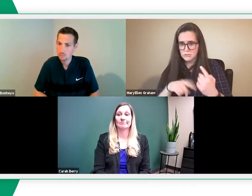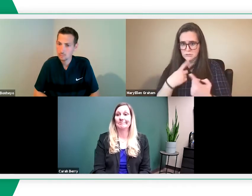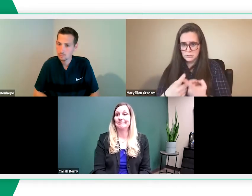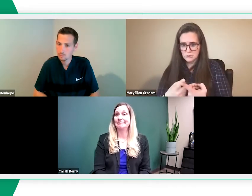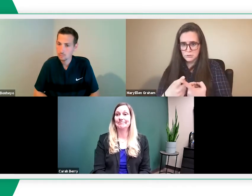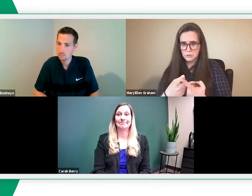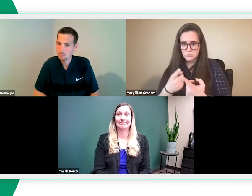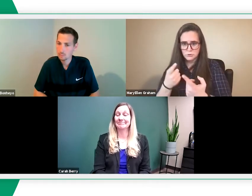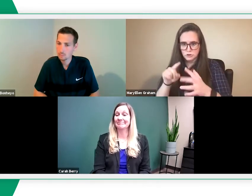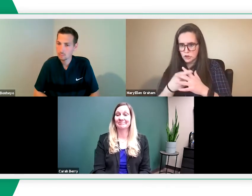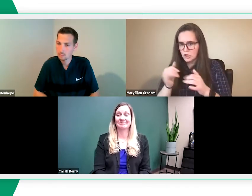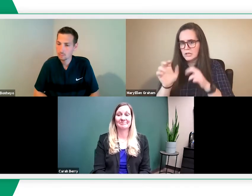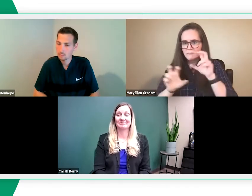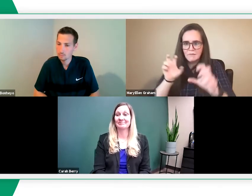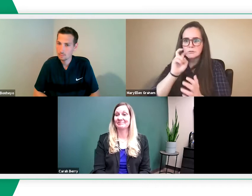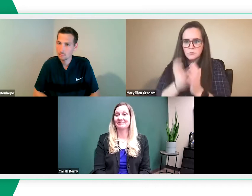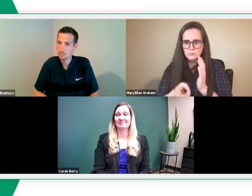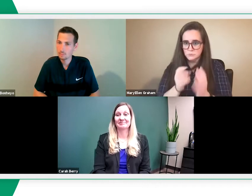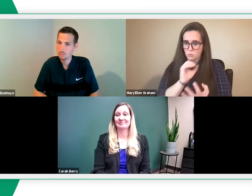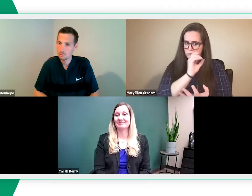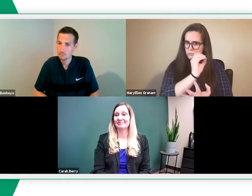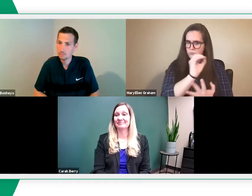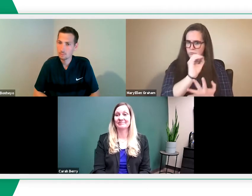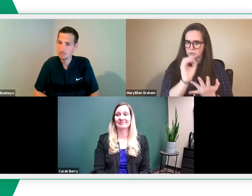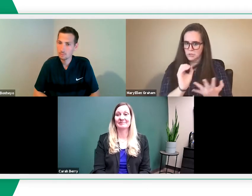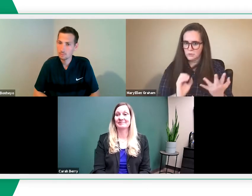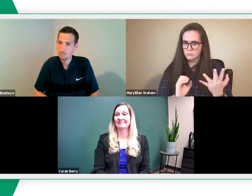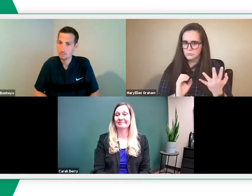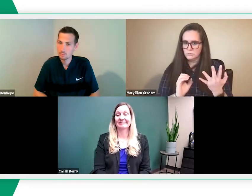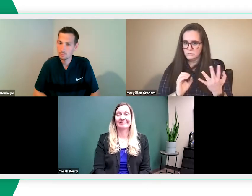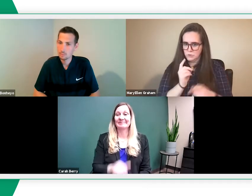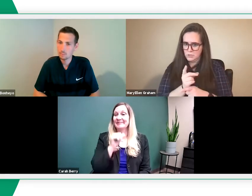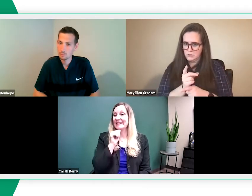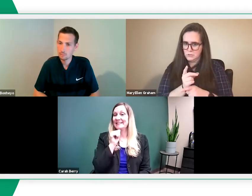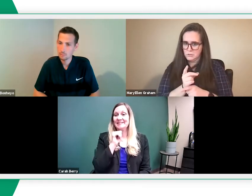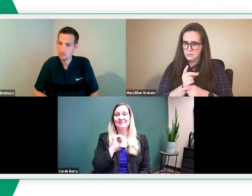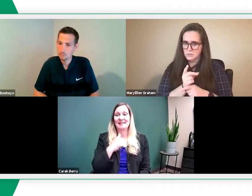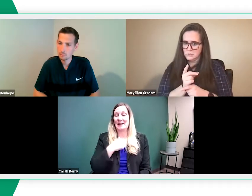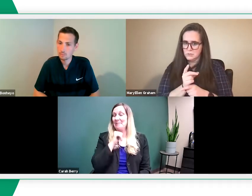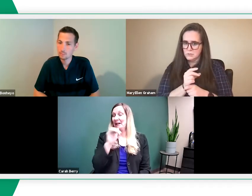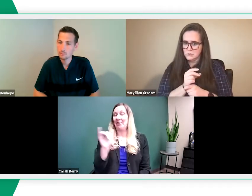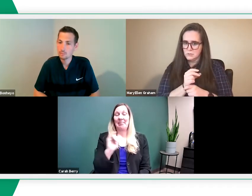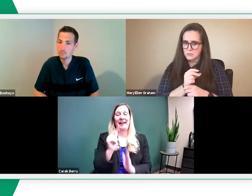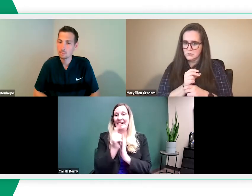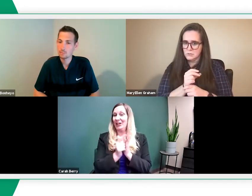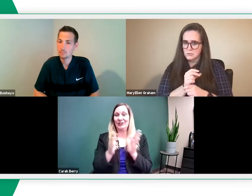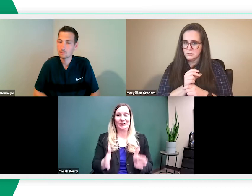leave a meeting and I've got follow-up questions, there's still no cost until we actually start